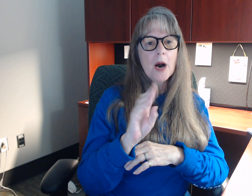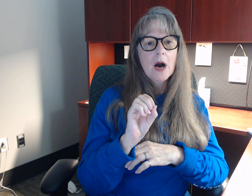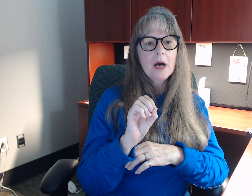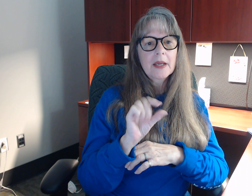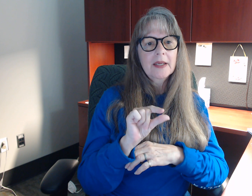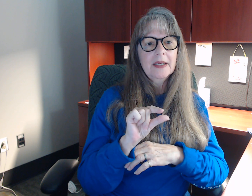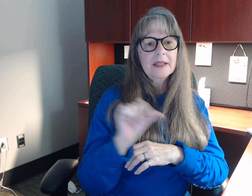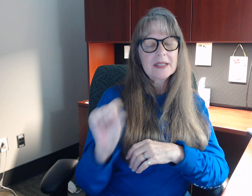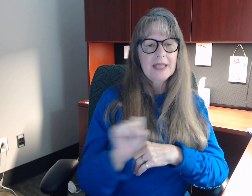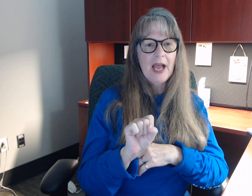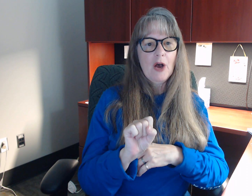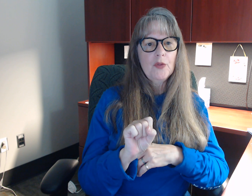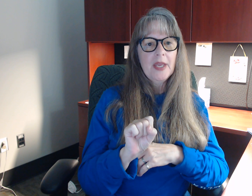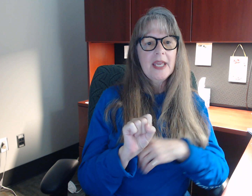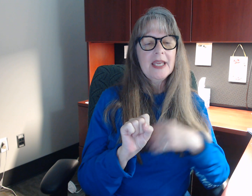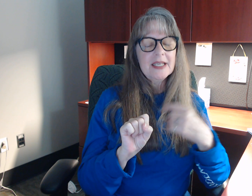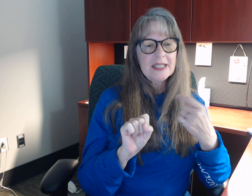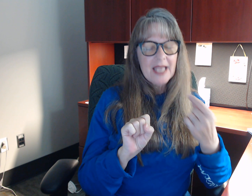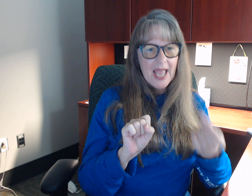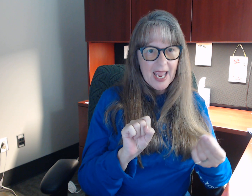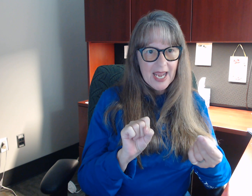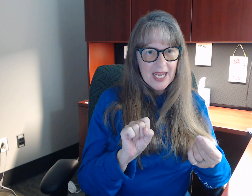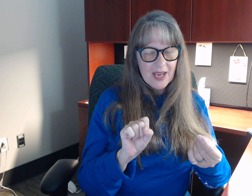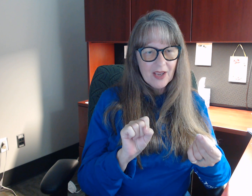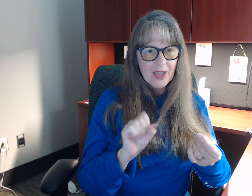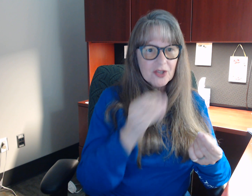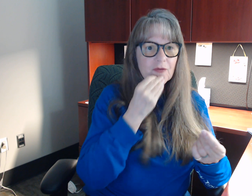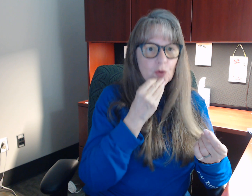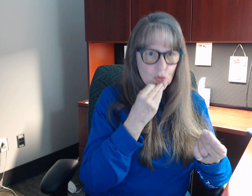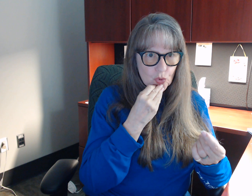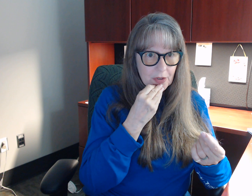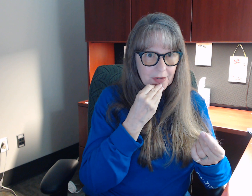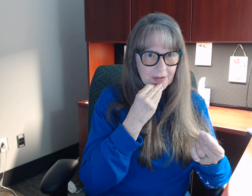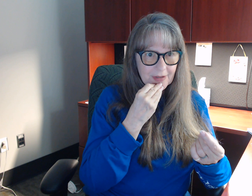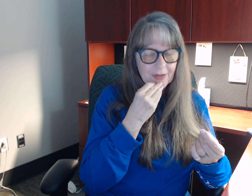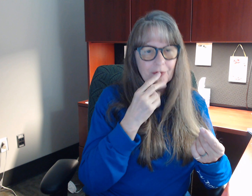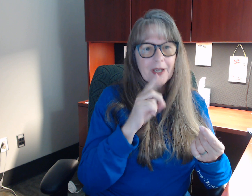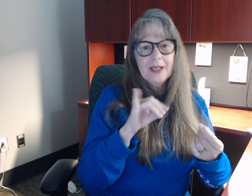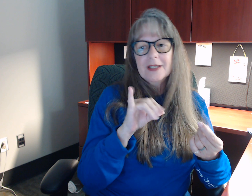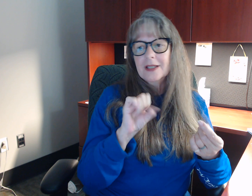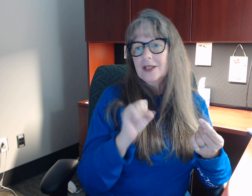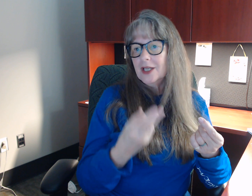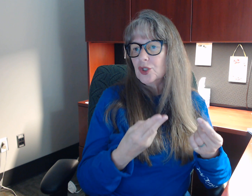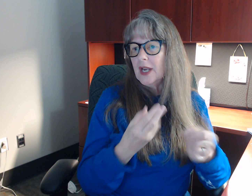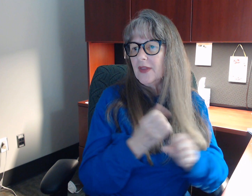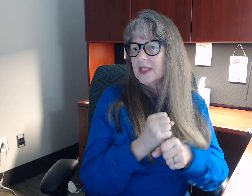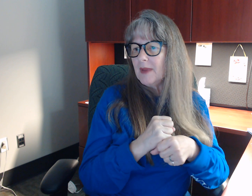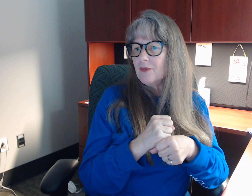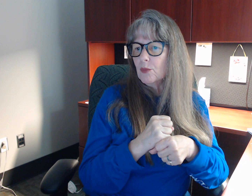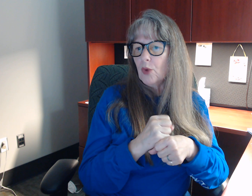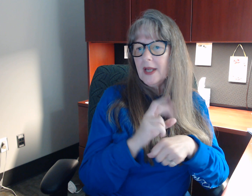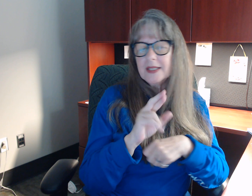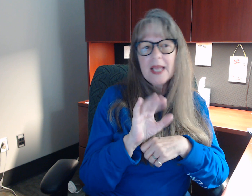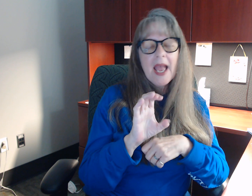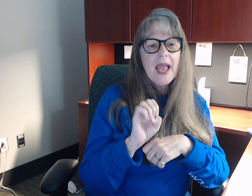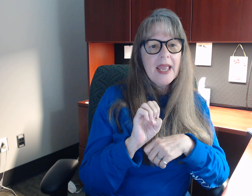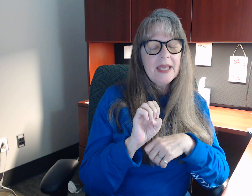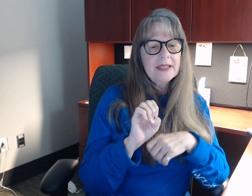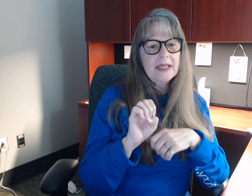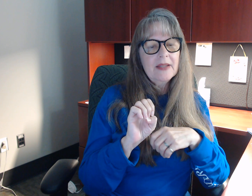bog in the South is food, right? It's a dish. I think it's made from rice. And in